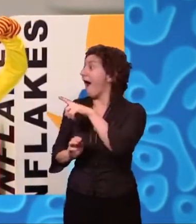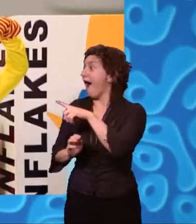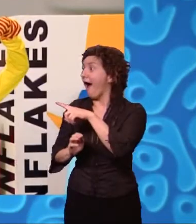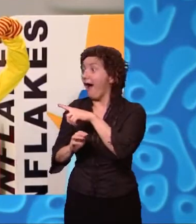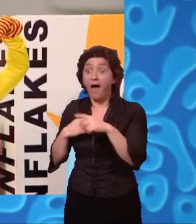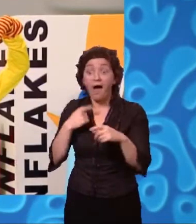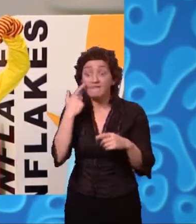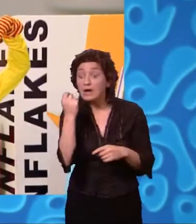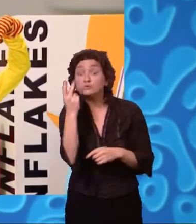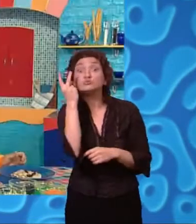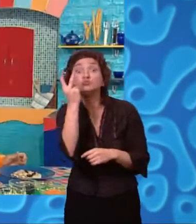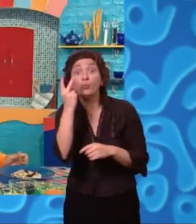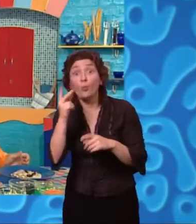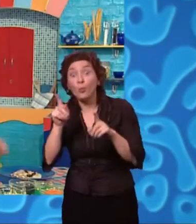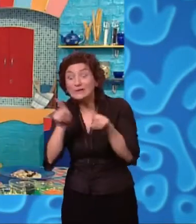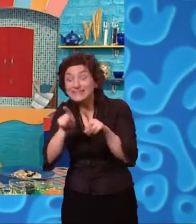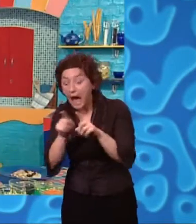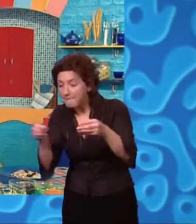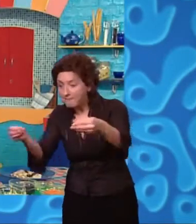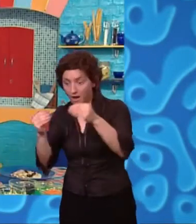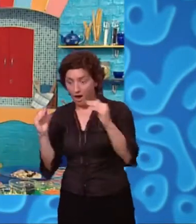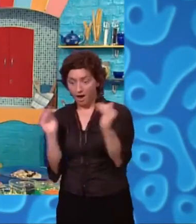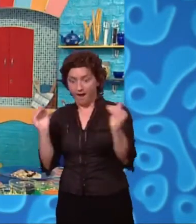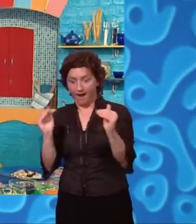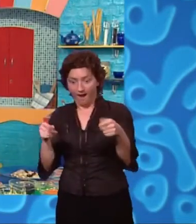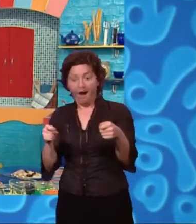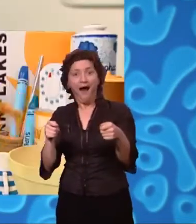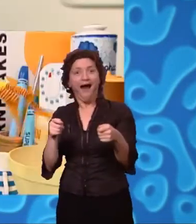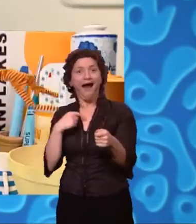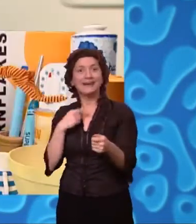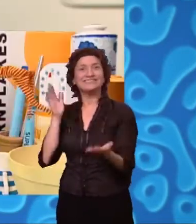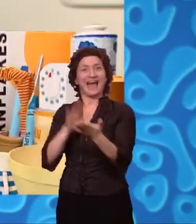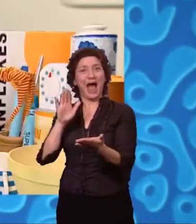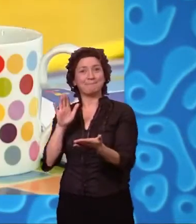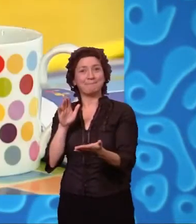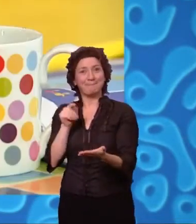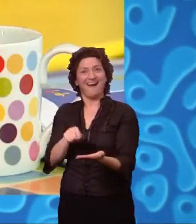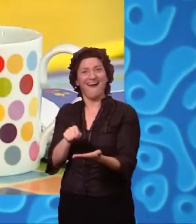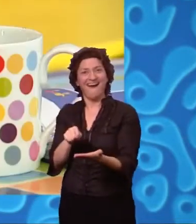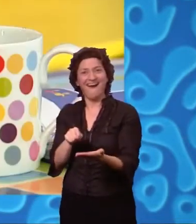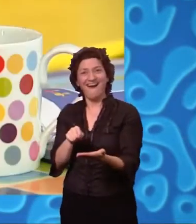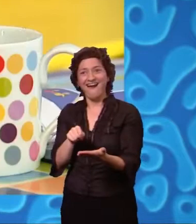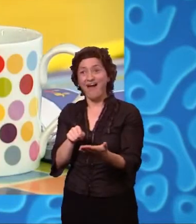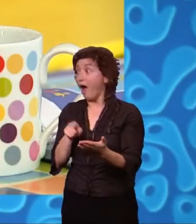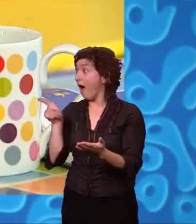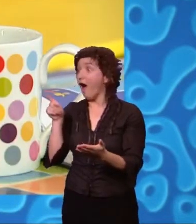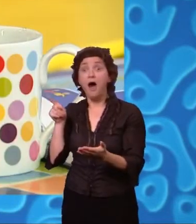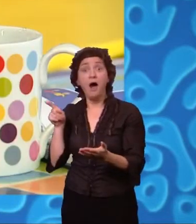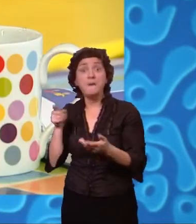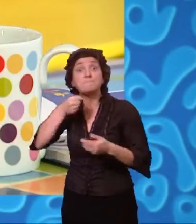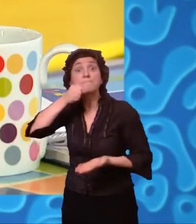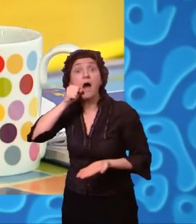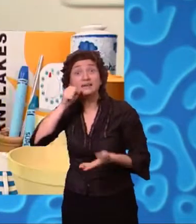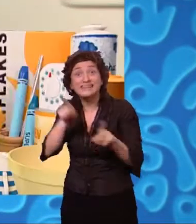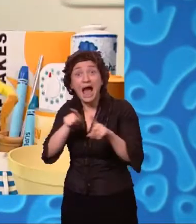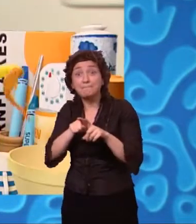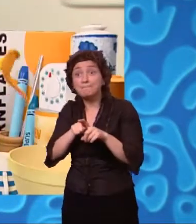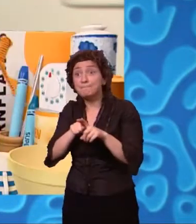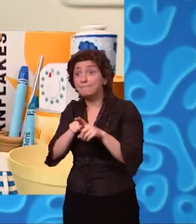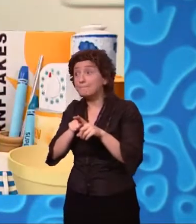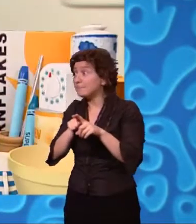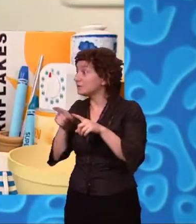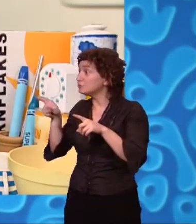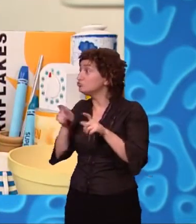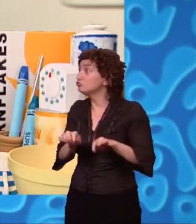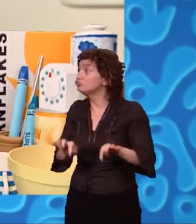match. Oh, let's see. Those cups are both white with the same coloured spots. And